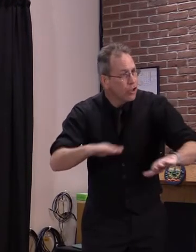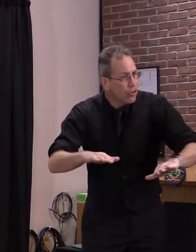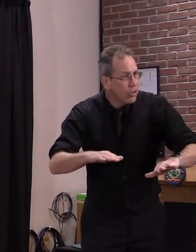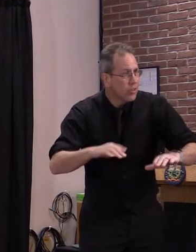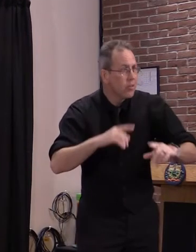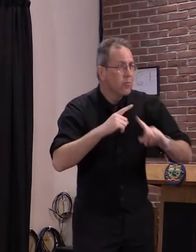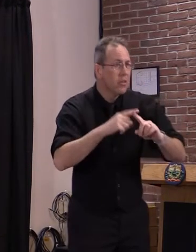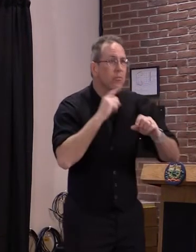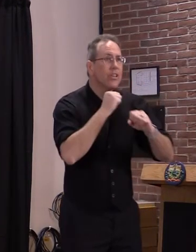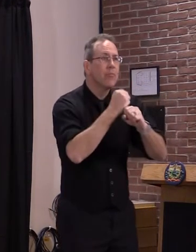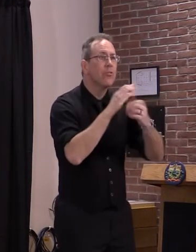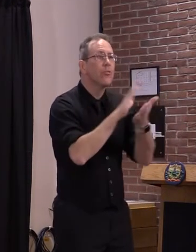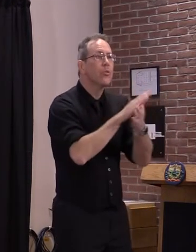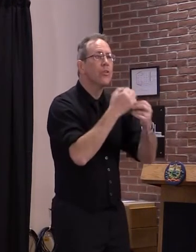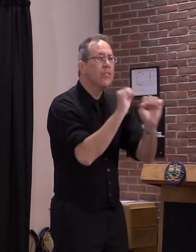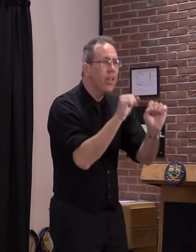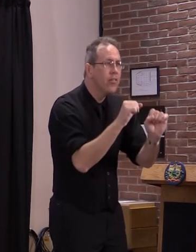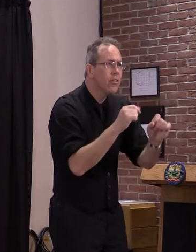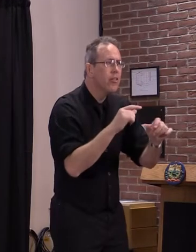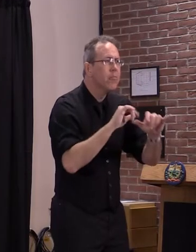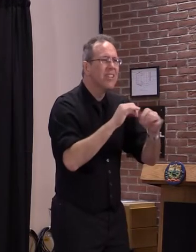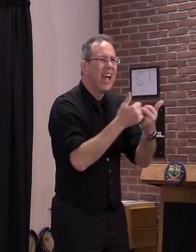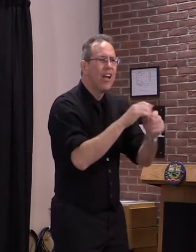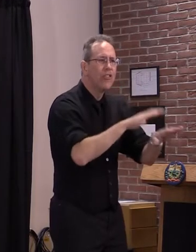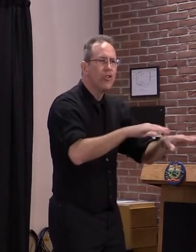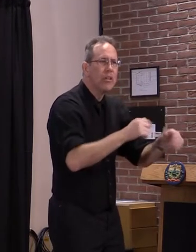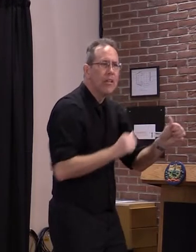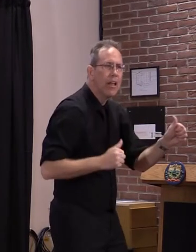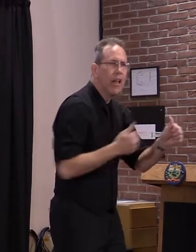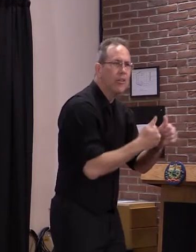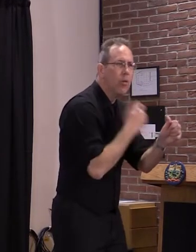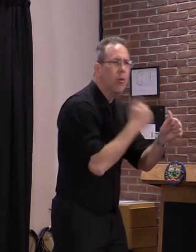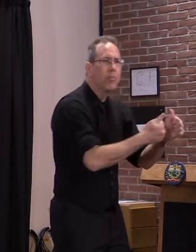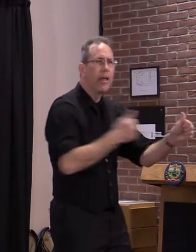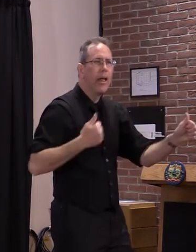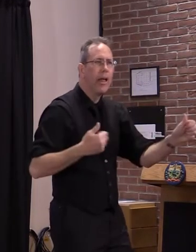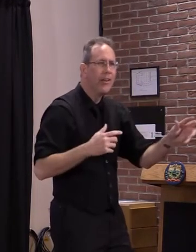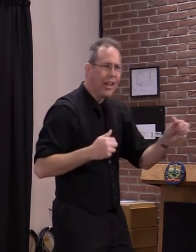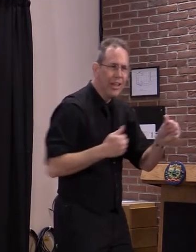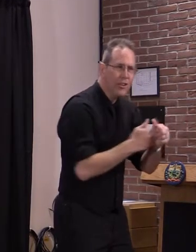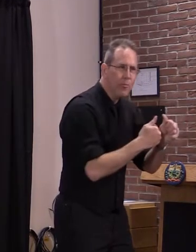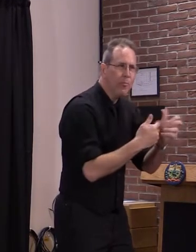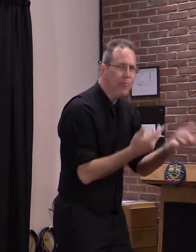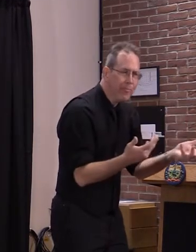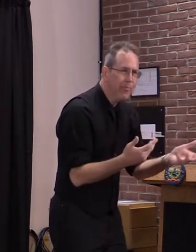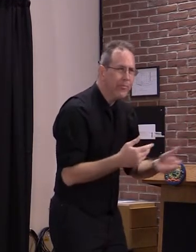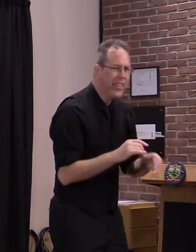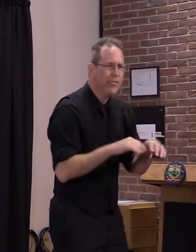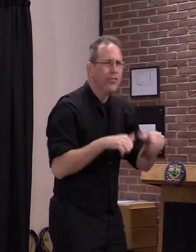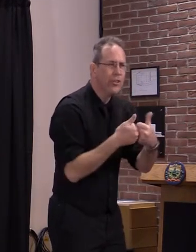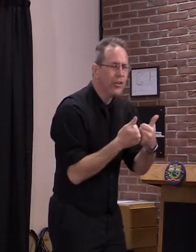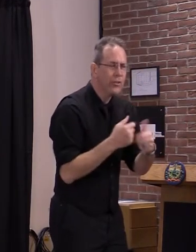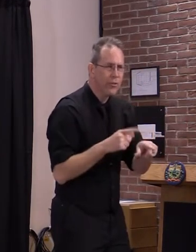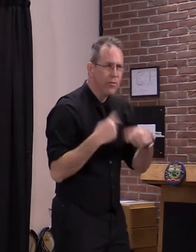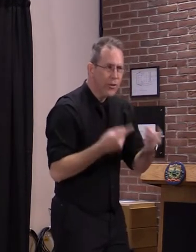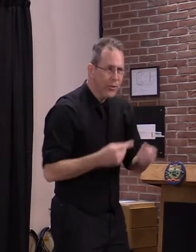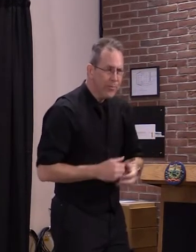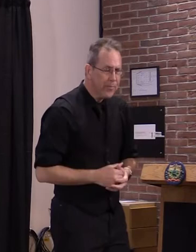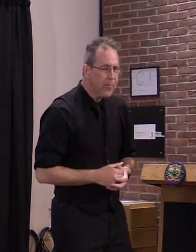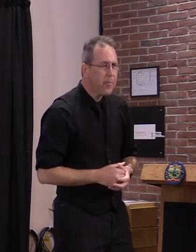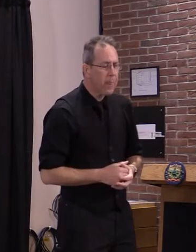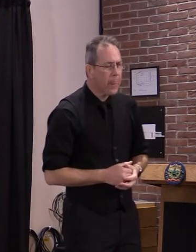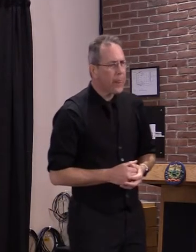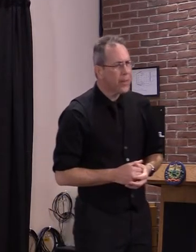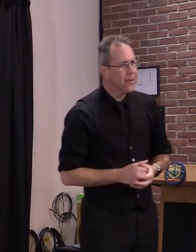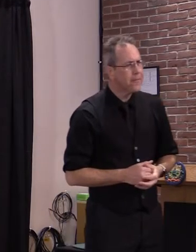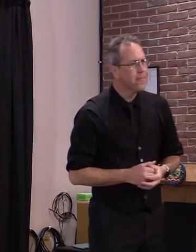COVID-19. That being said, I think first thing is to acknowledge that one of the most important things we've done already this year is that we maintained